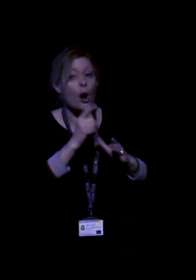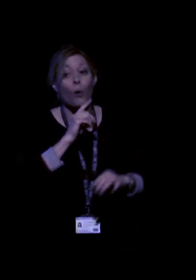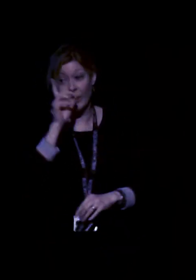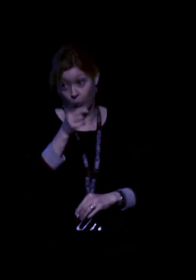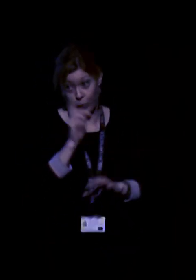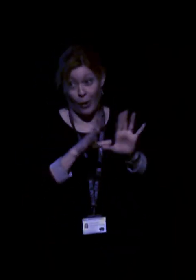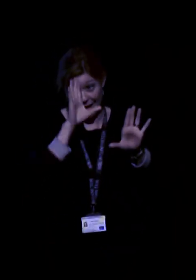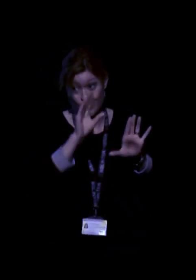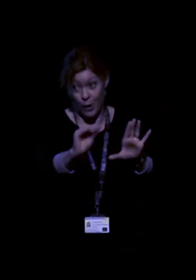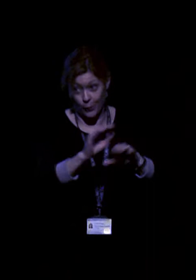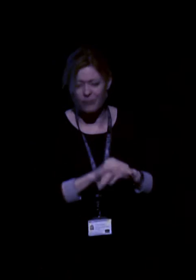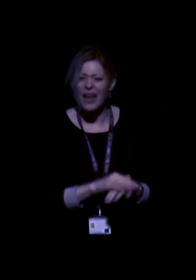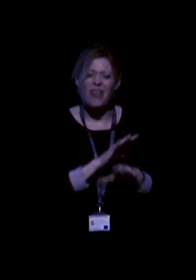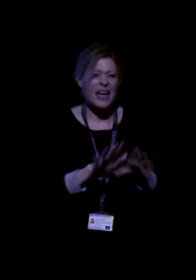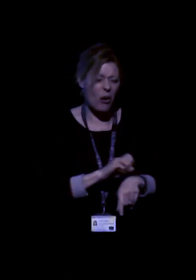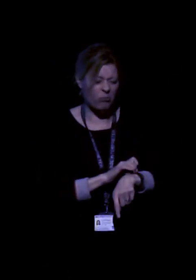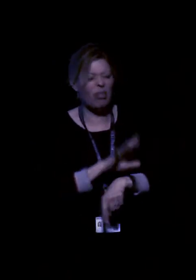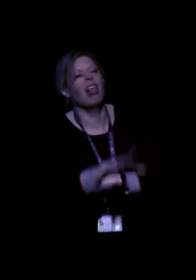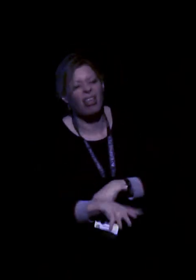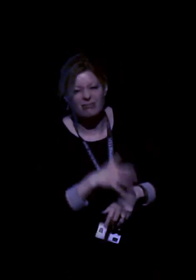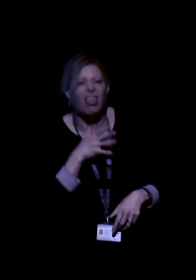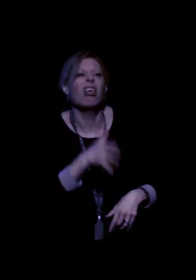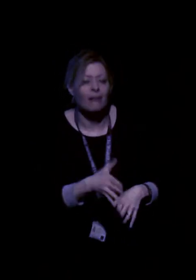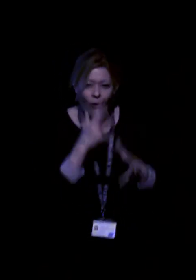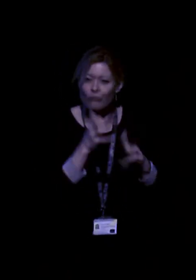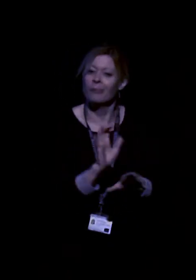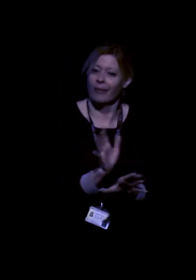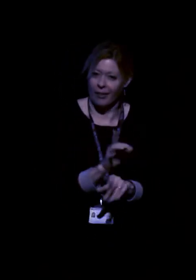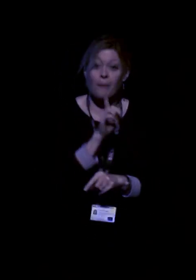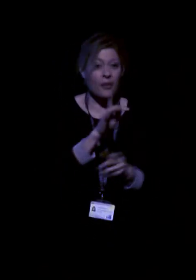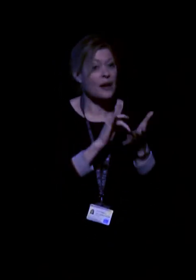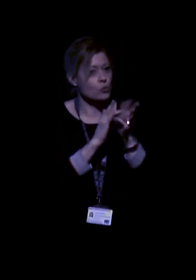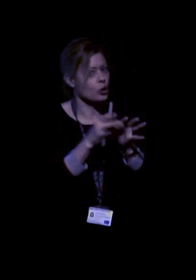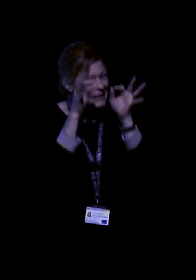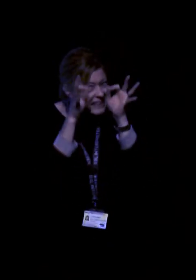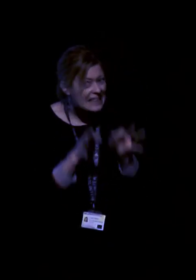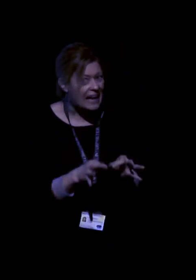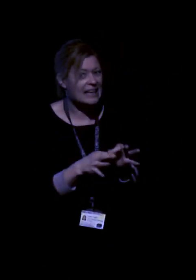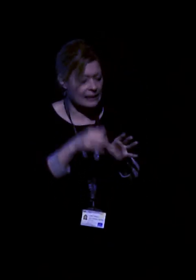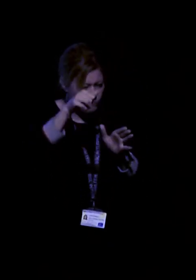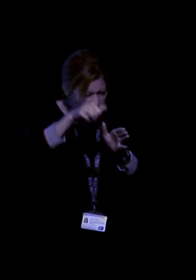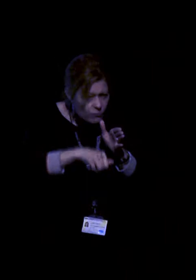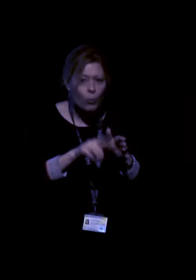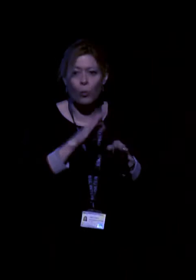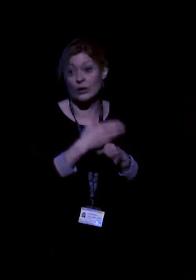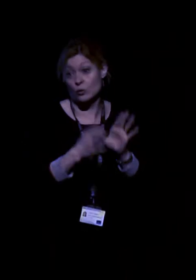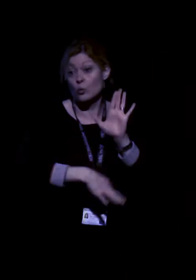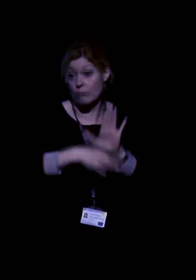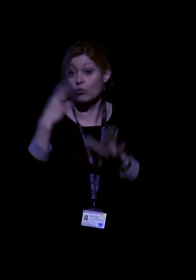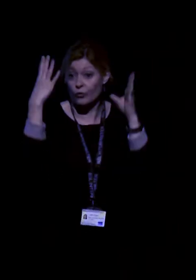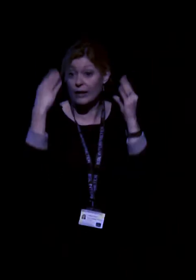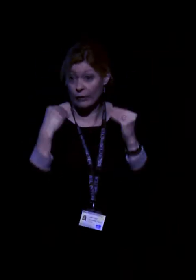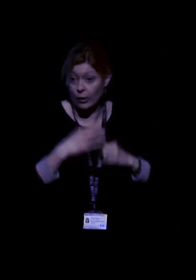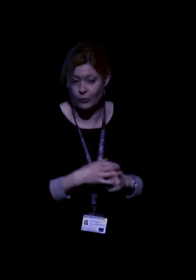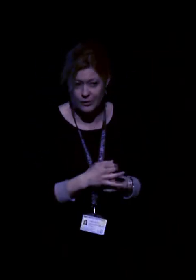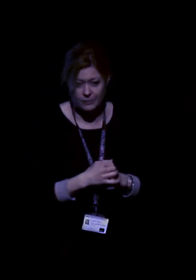not particularly gory, but they will demonstrate very eloquently what can be done to improve hearing loss. So in this talk,